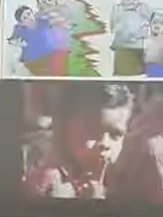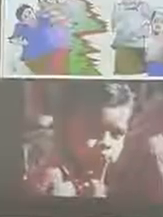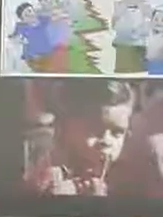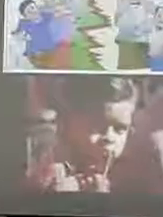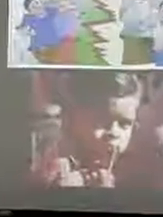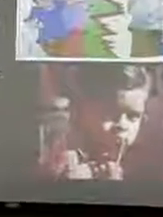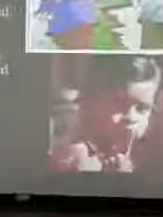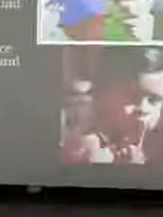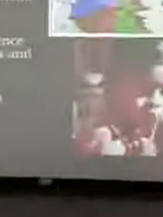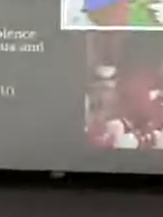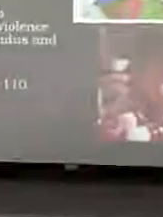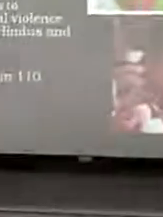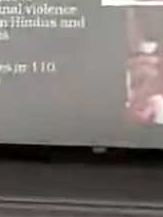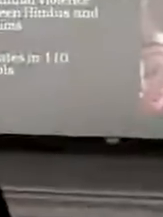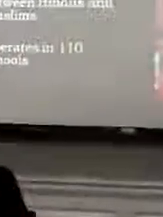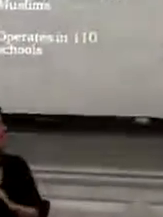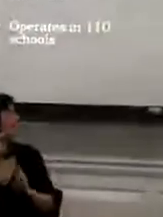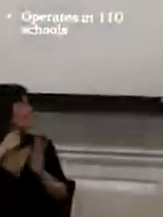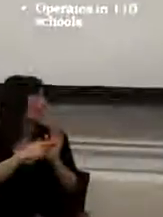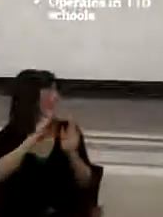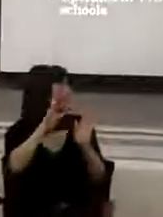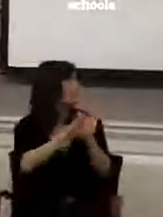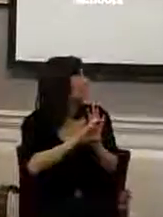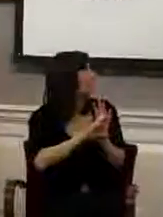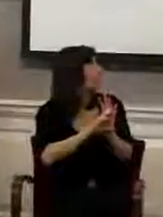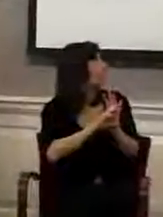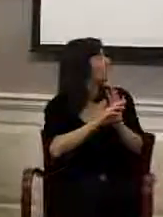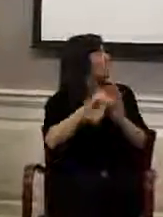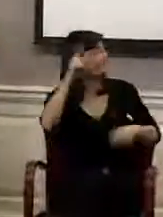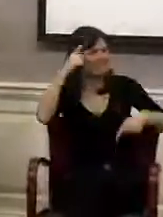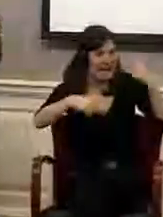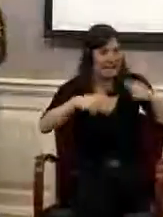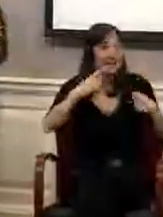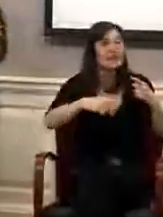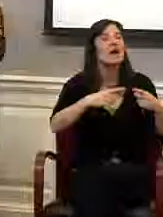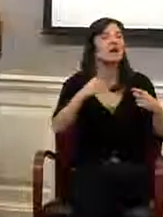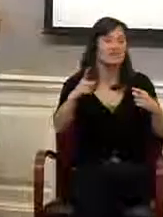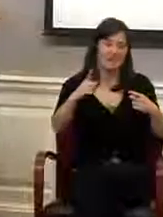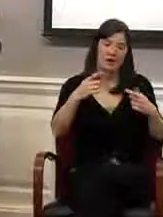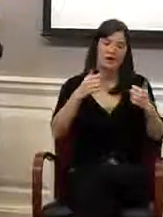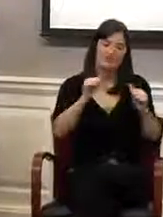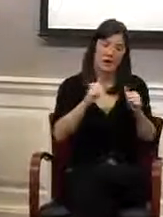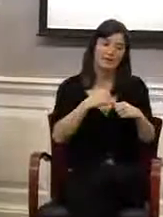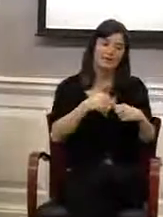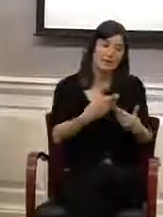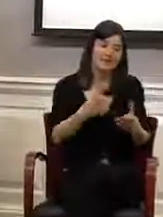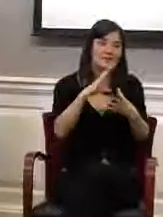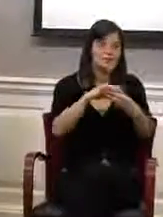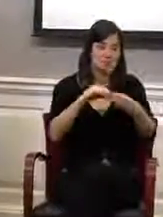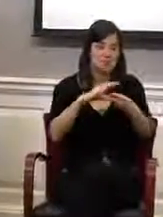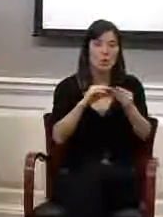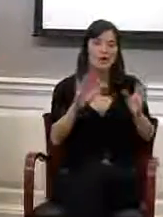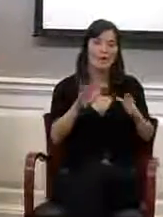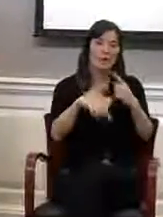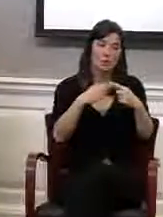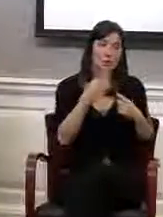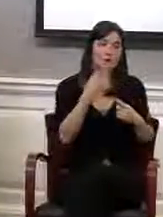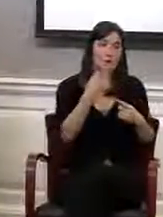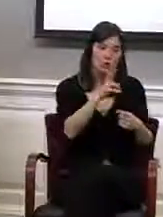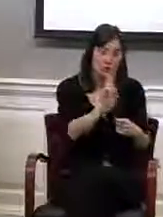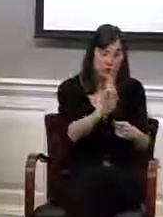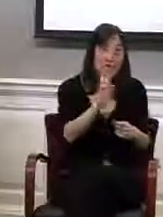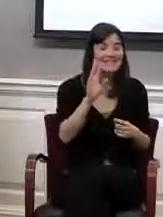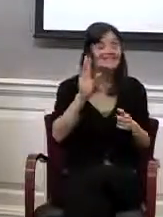and, you know, the basic human equality is brought about through the story. There's some questions that the students have to answer about